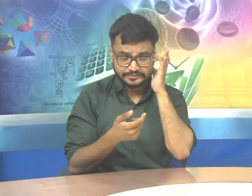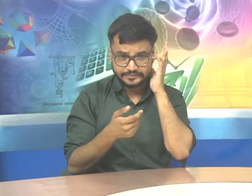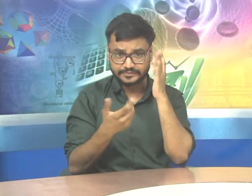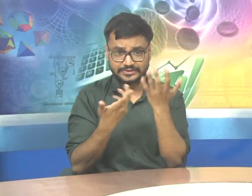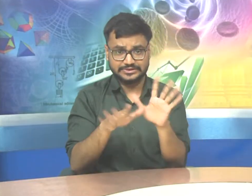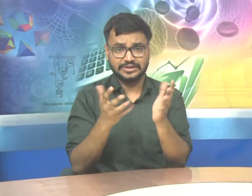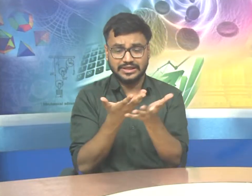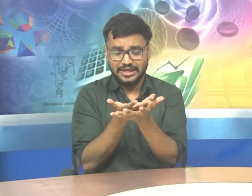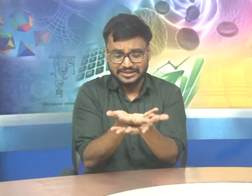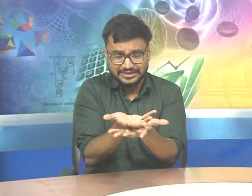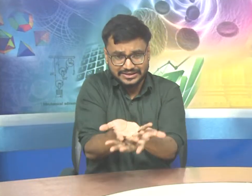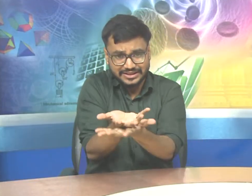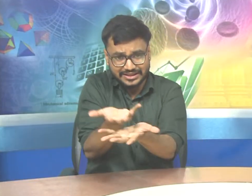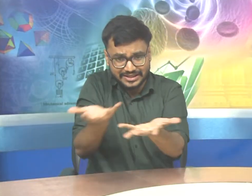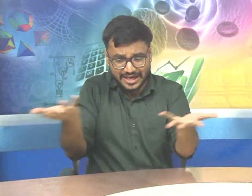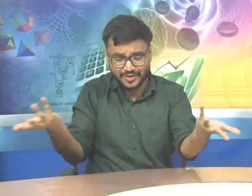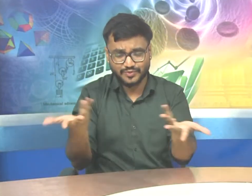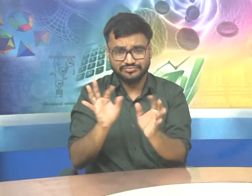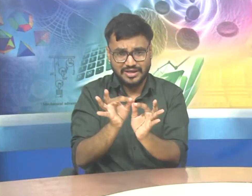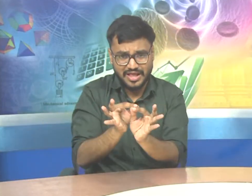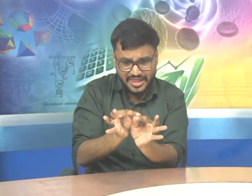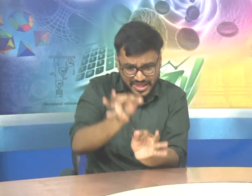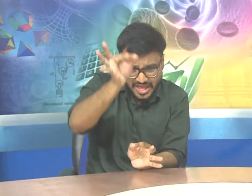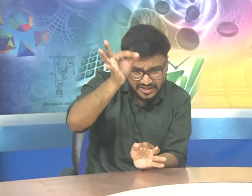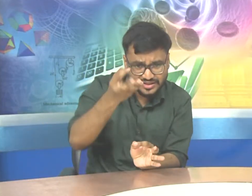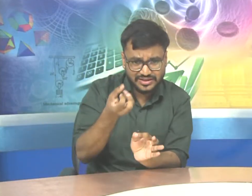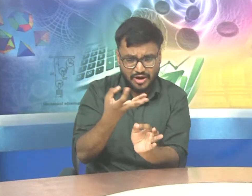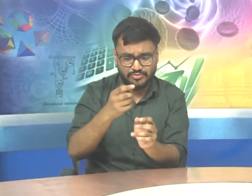Next is potential energy.